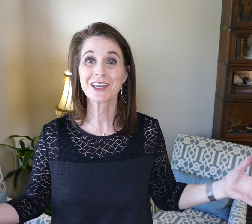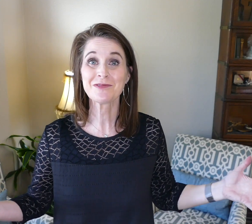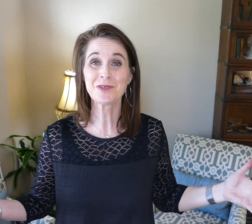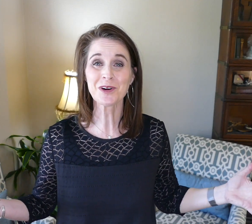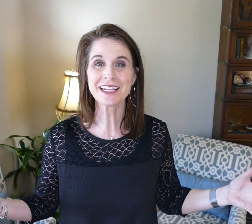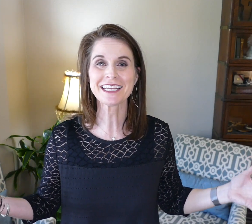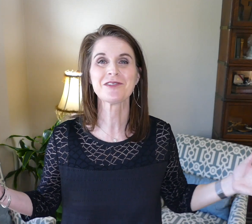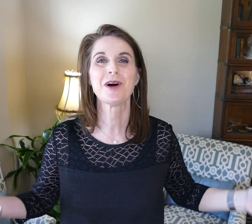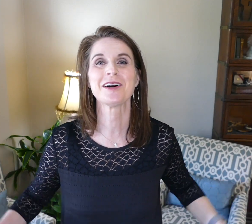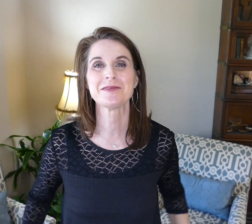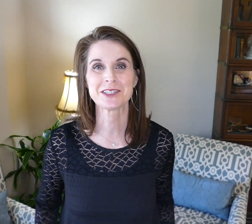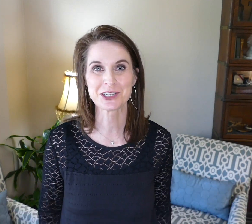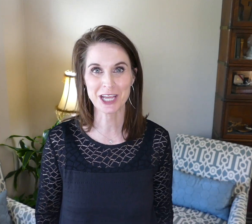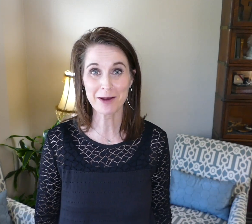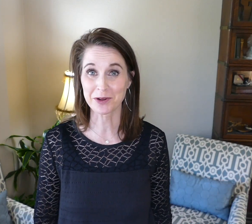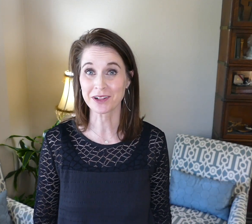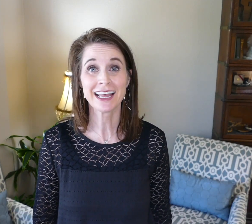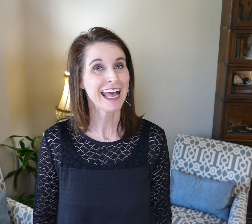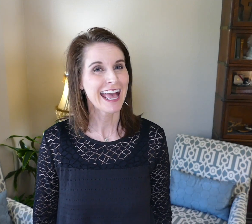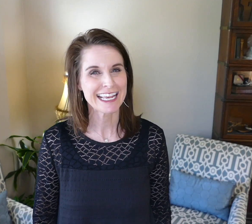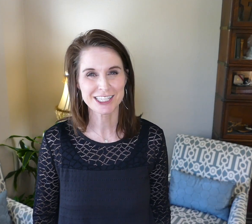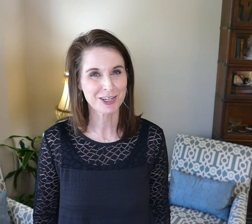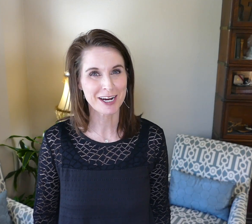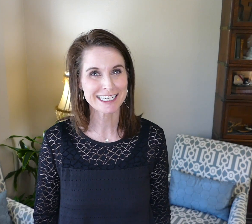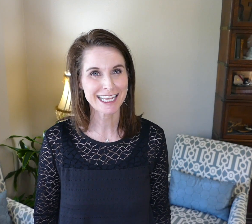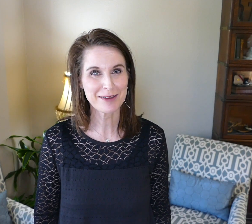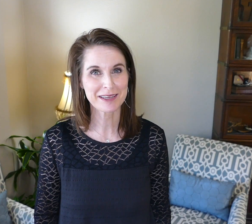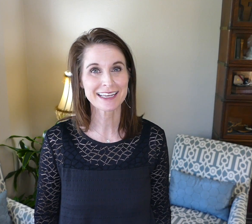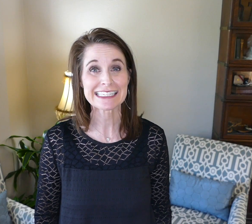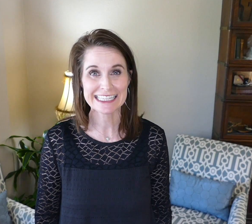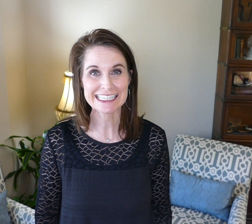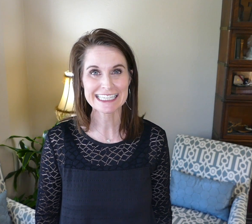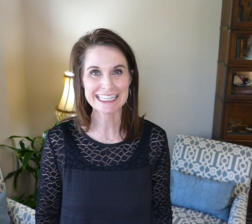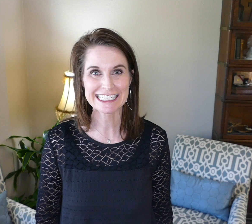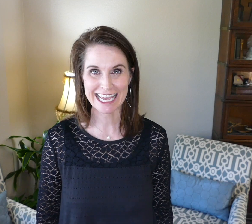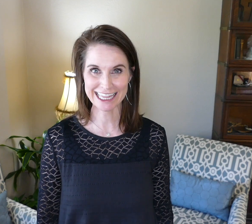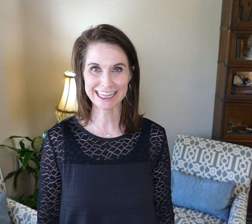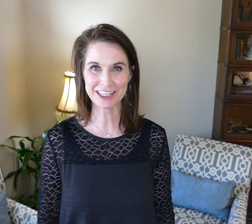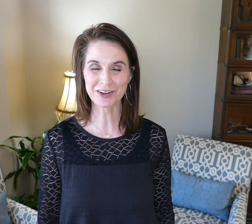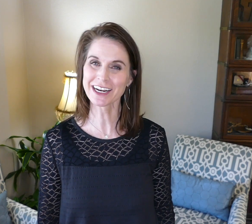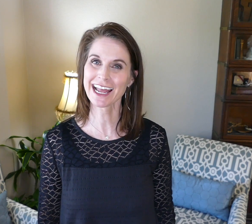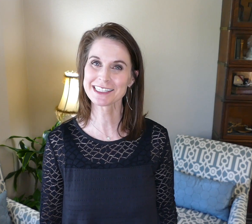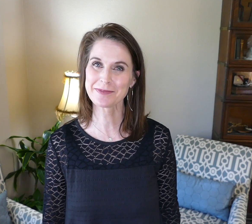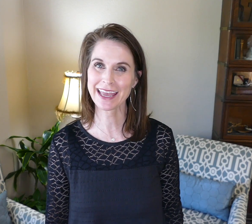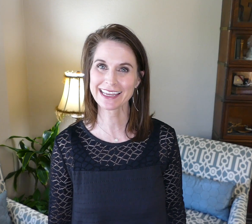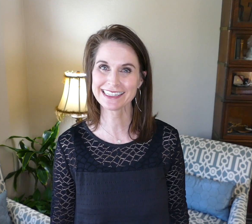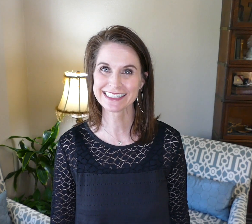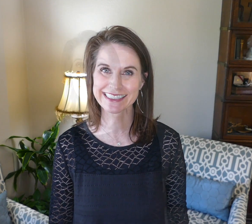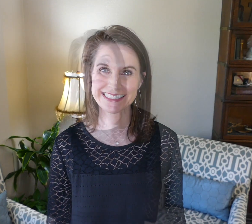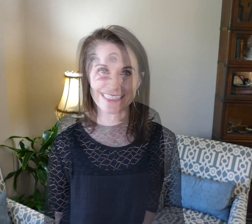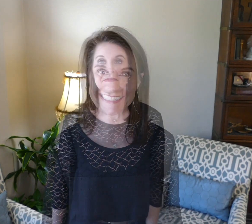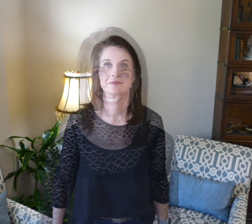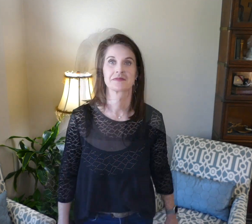Good morning and welcome to chapel. It's a great day because this is the day that the Lord has made.